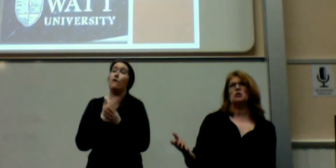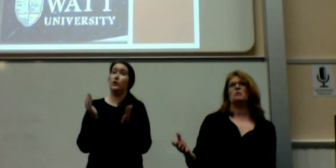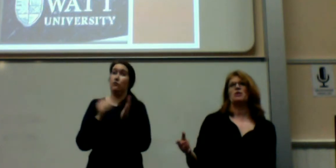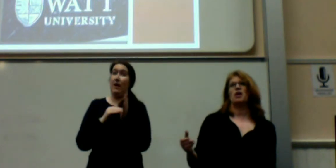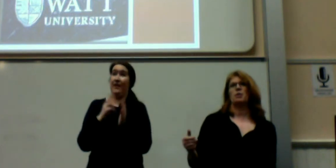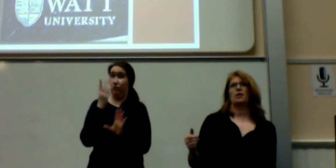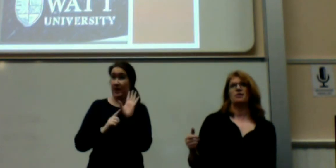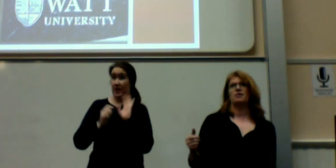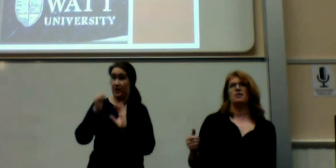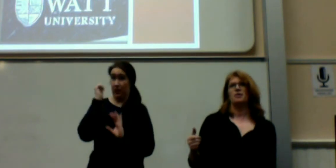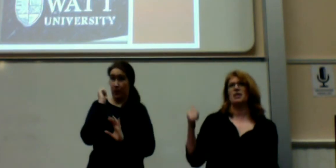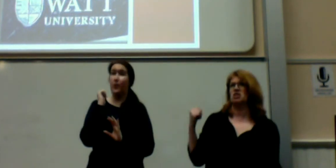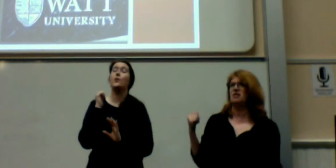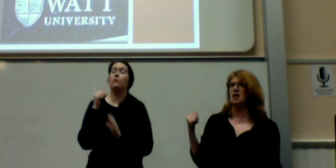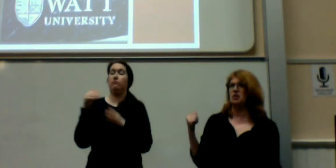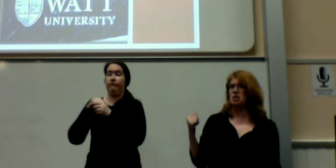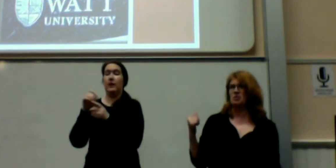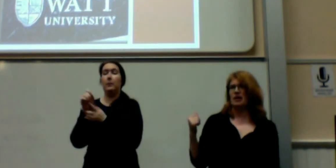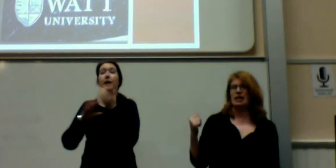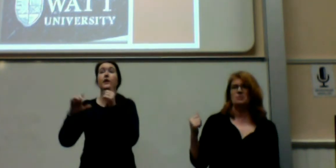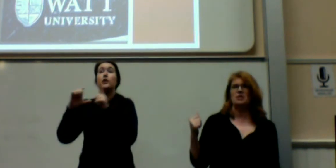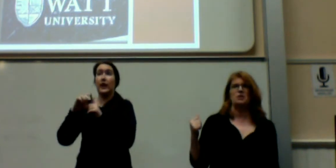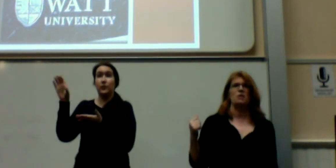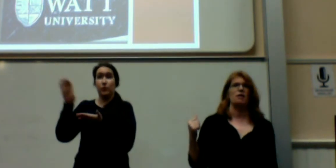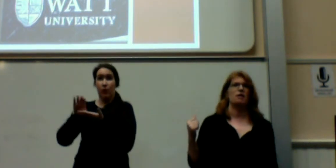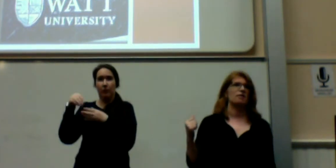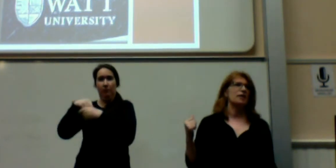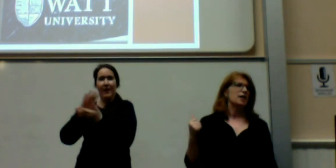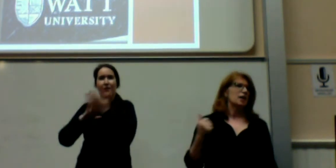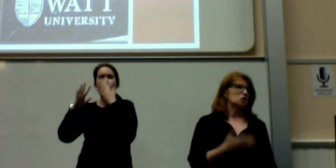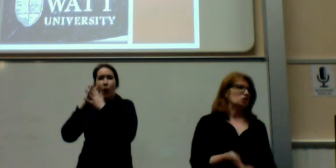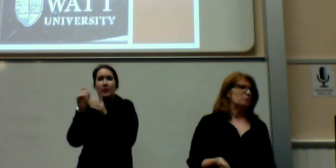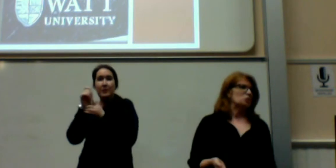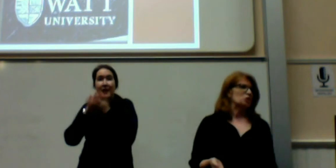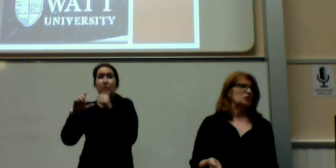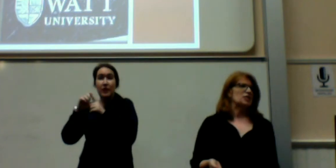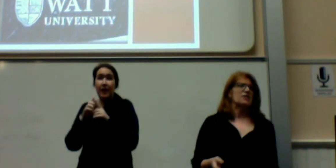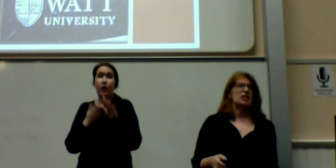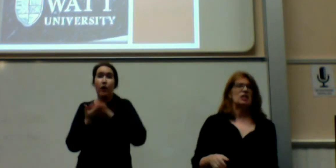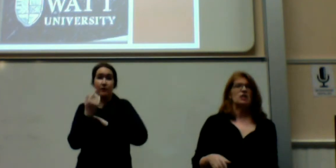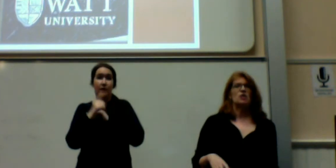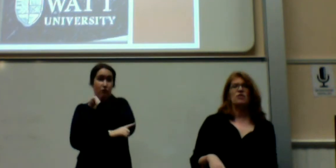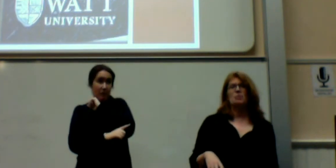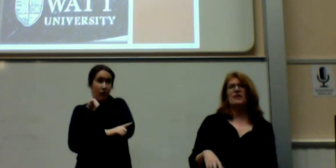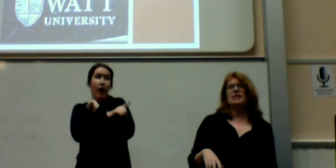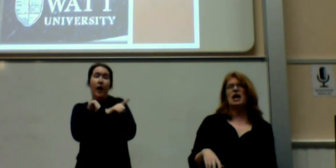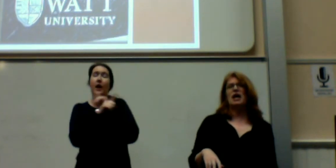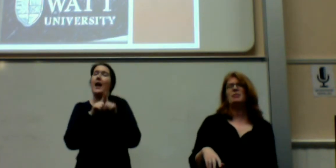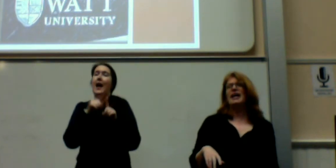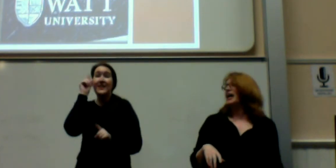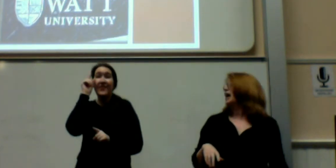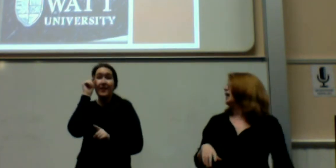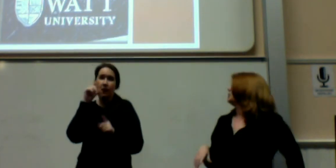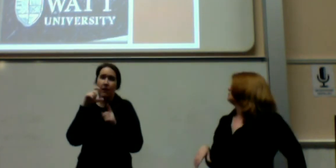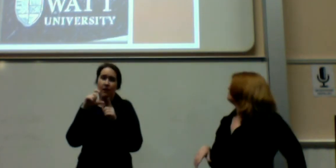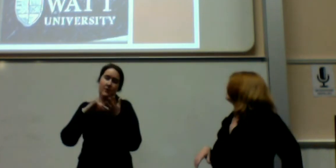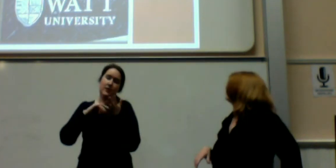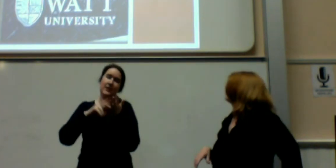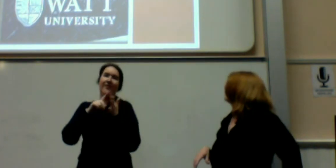ago on the PhD scholarship that I came to Harriet Watt on under Graham Turner and spending a fair amount of time,